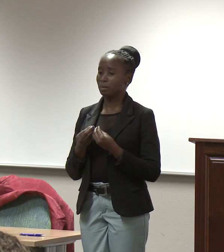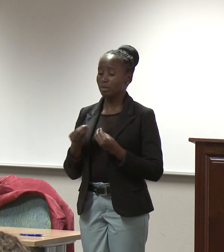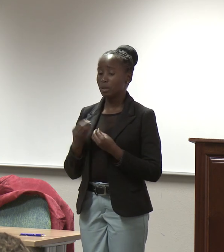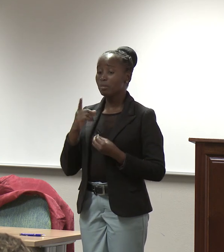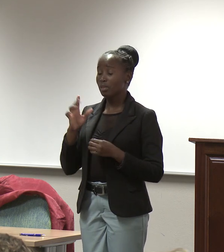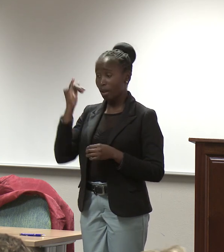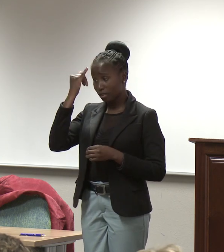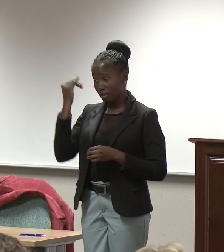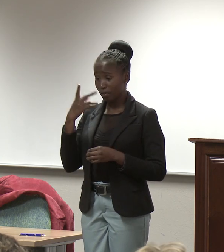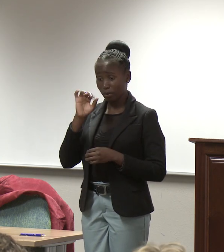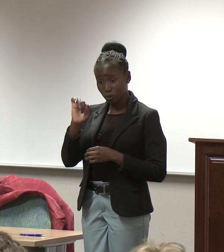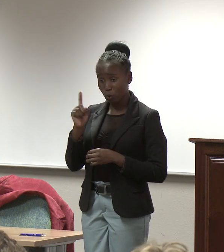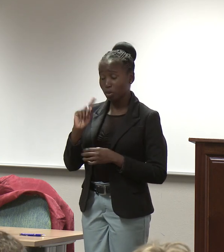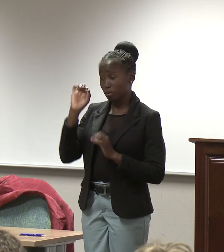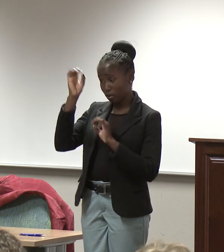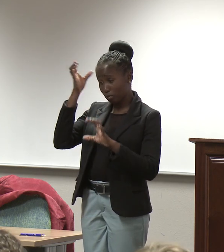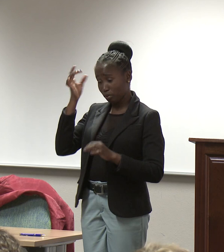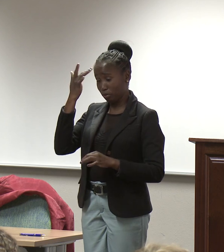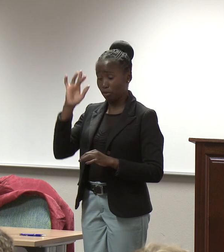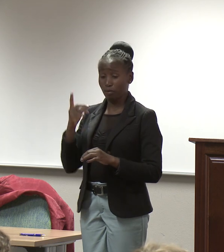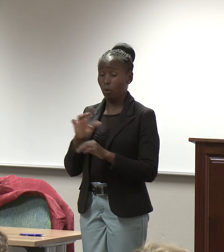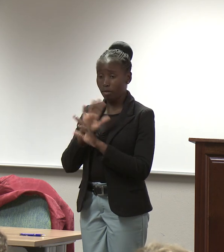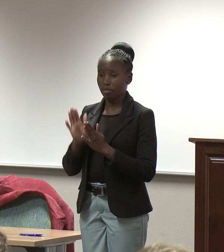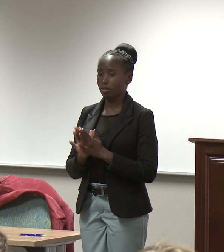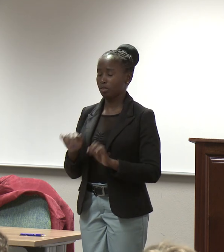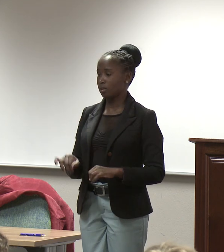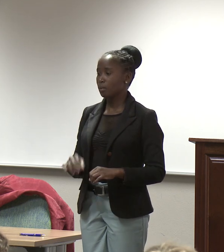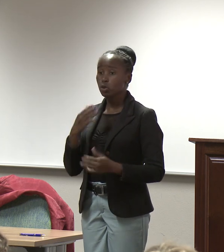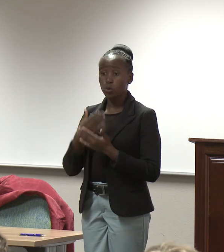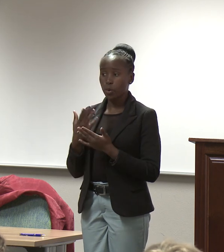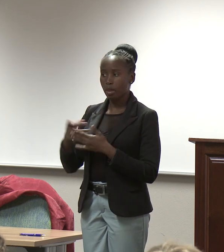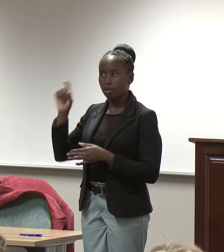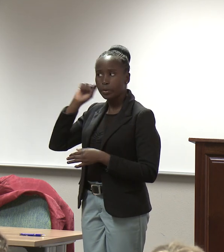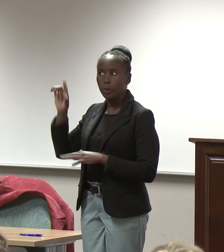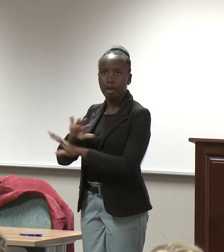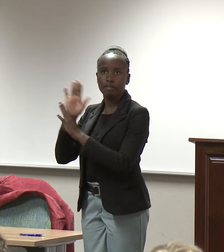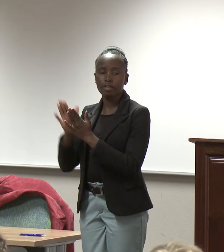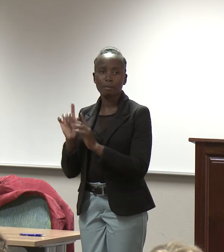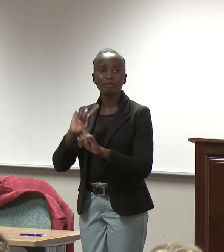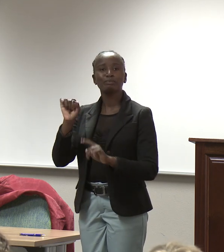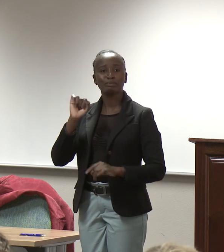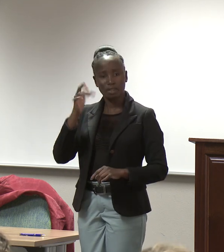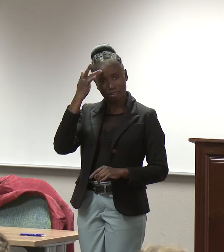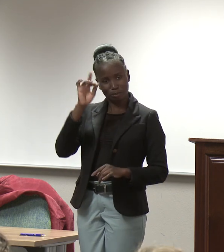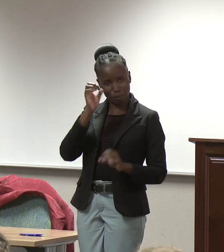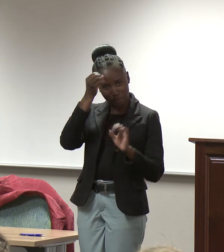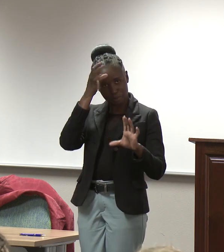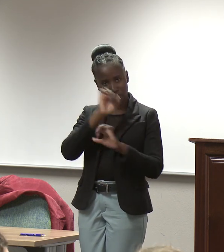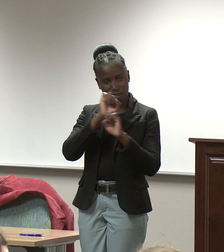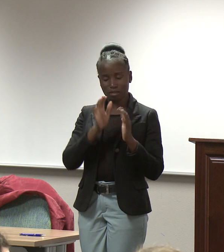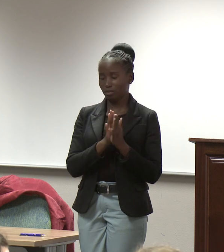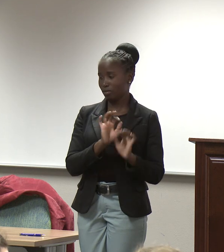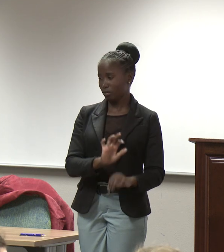that we have to be expert on a small thing. You may ignore everything, but you are an expert. It's a laser beam type